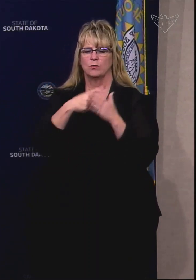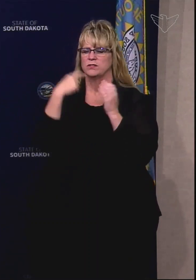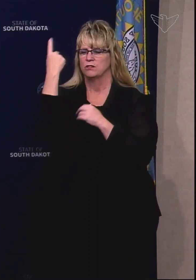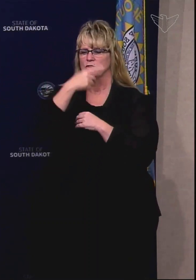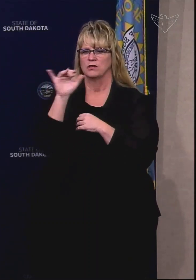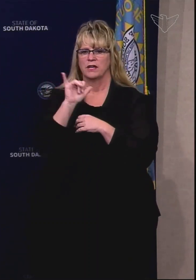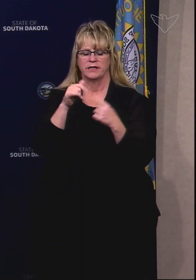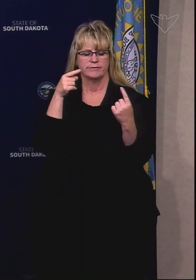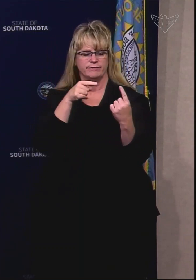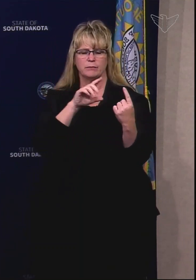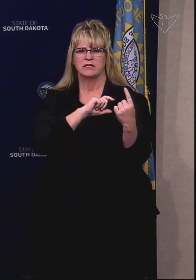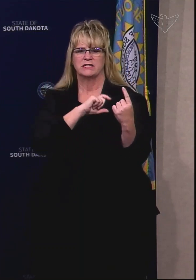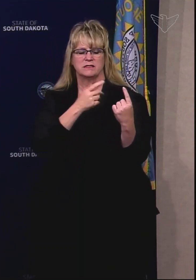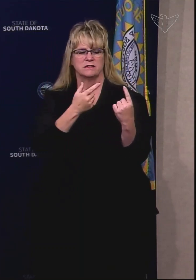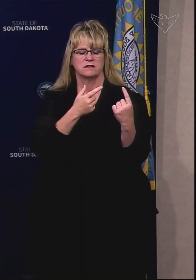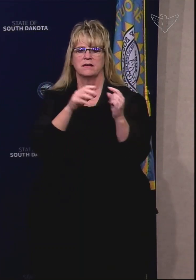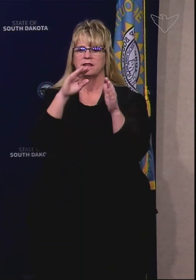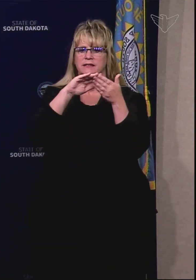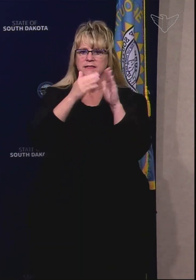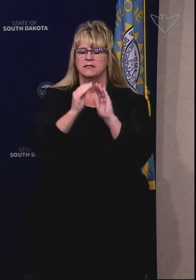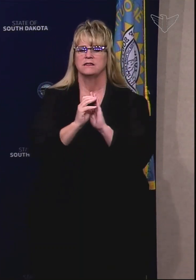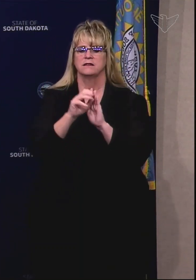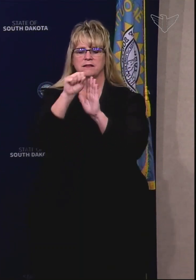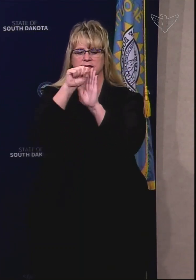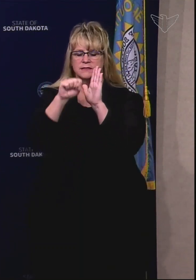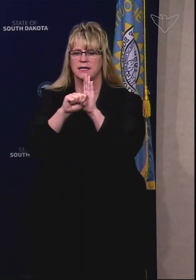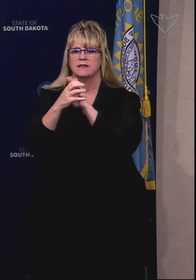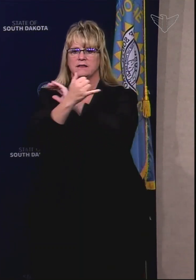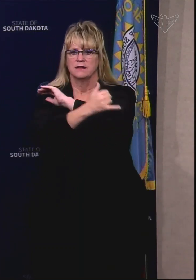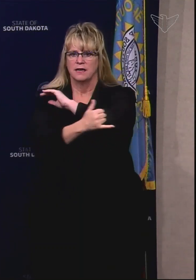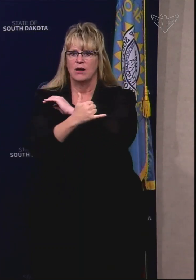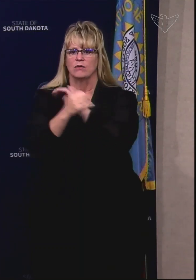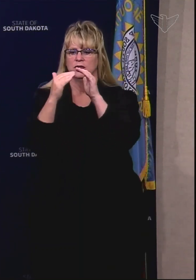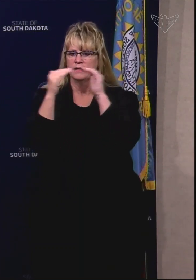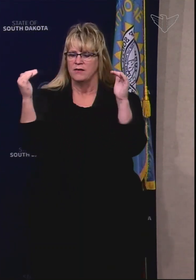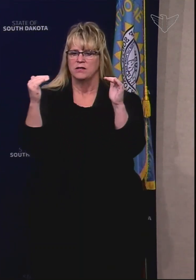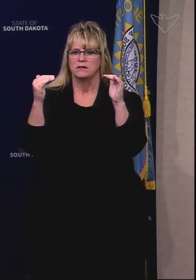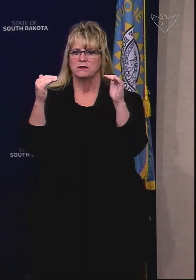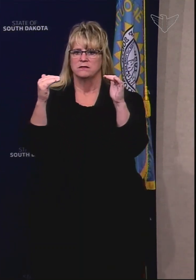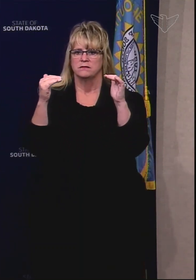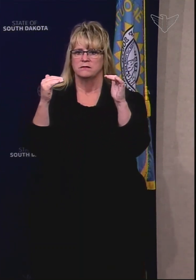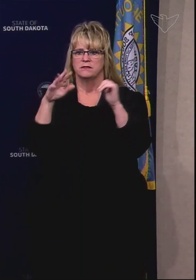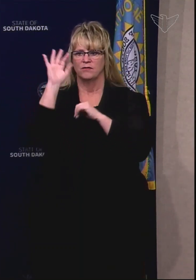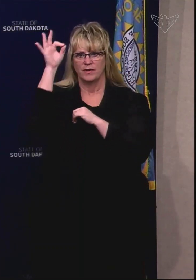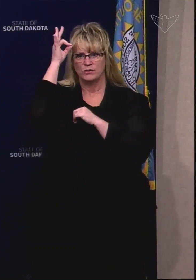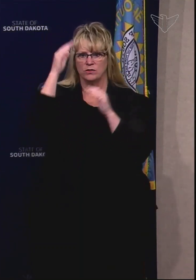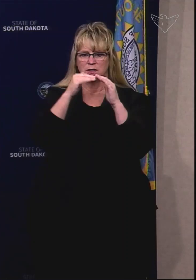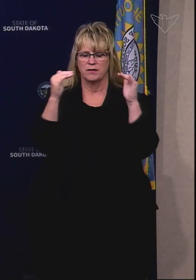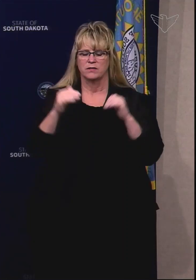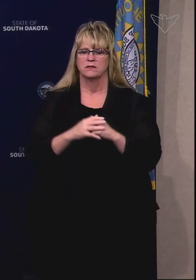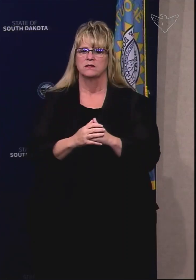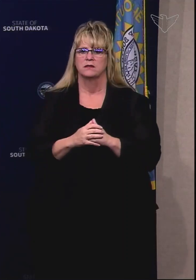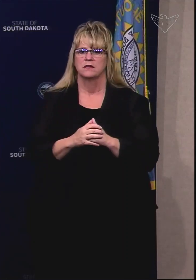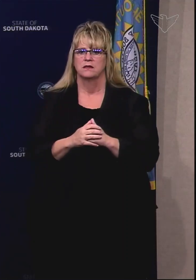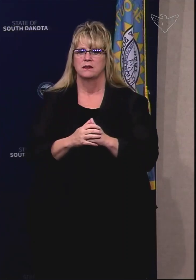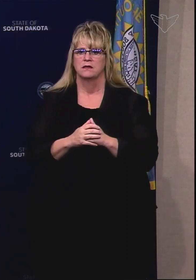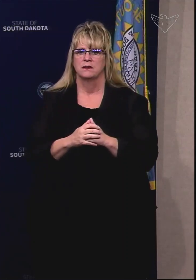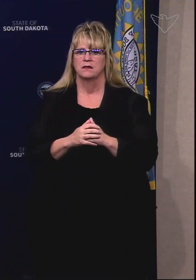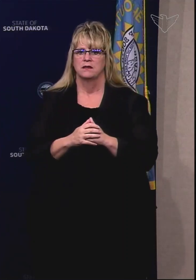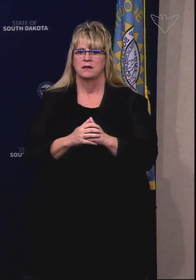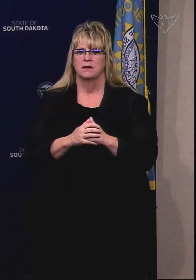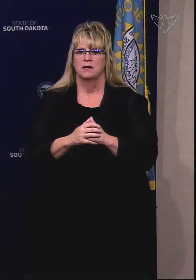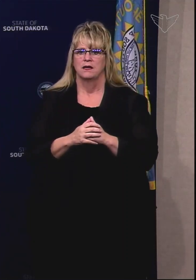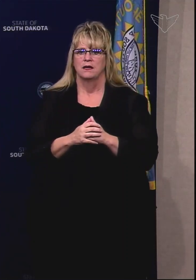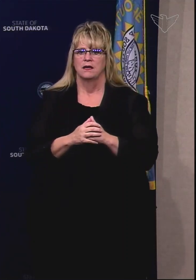all levels, at the city level, the state level, county level, and federal level. There's no governor in America that